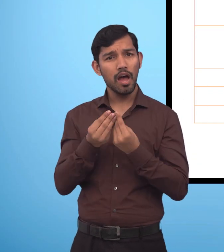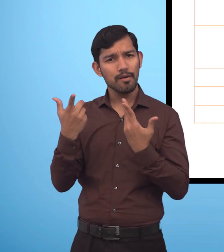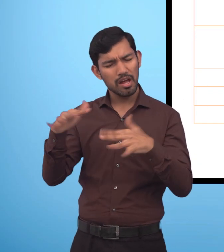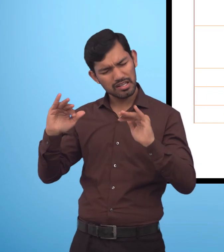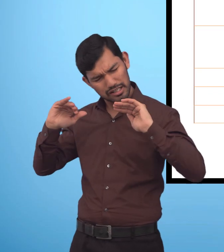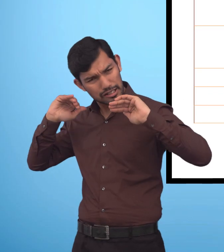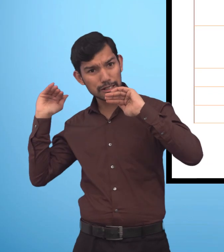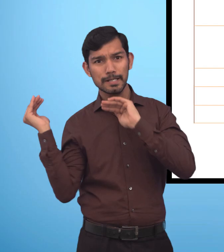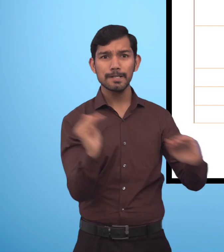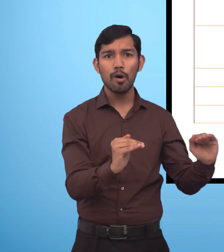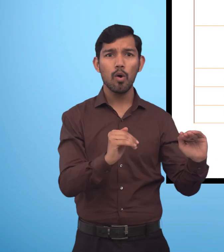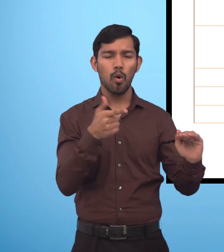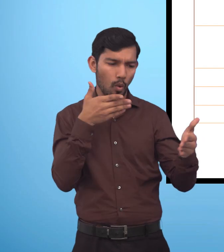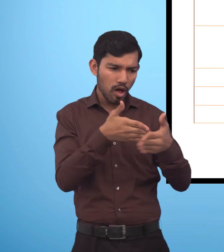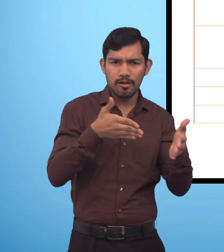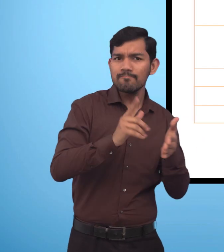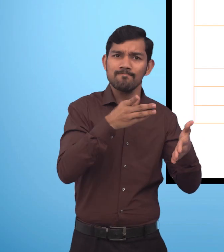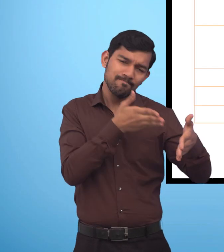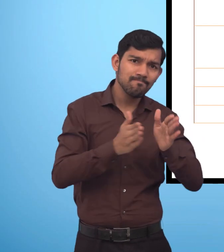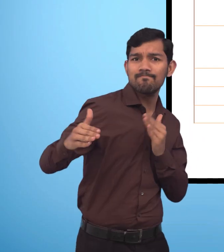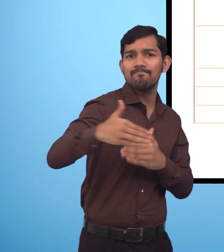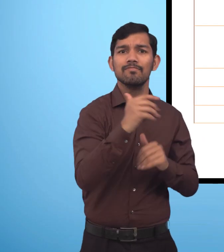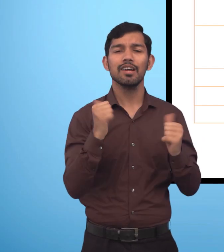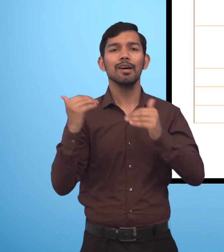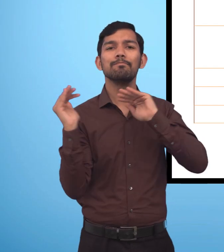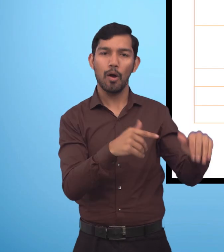Early challenges and family support.